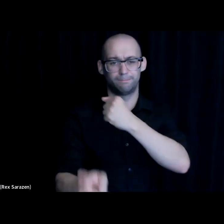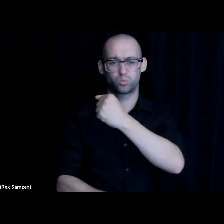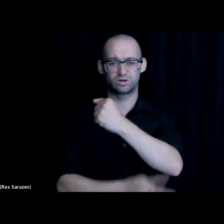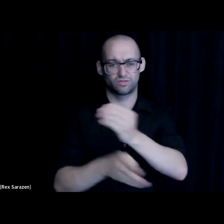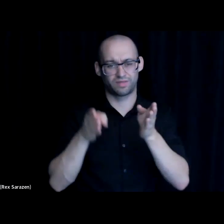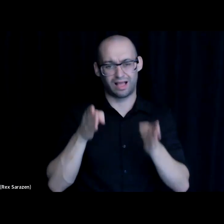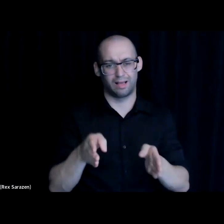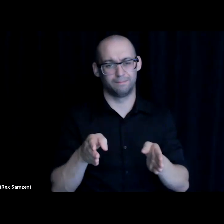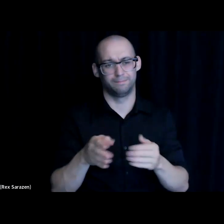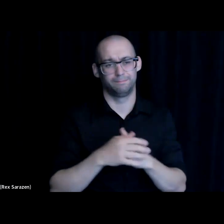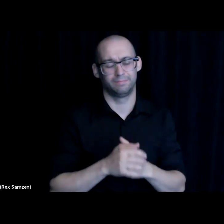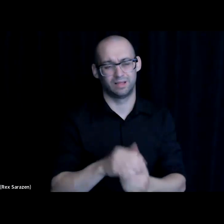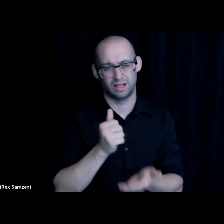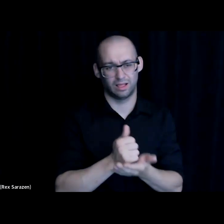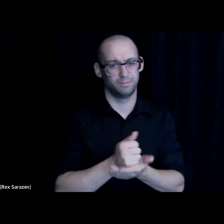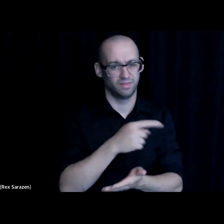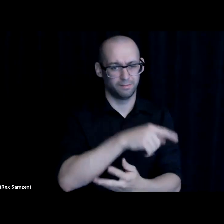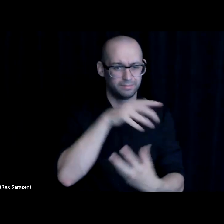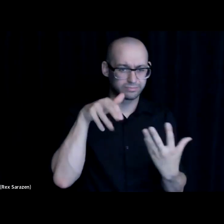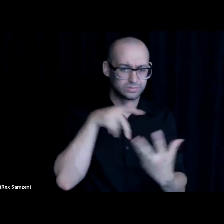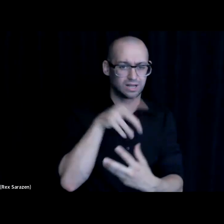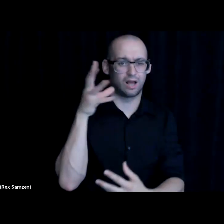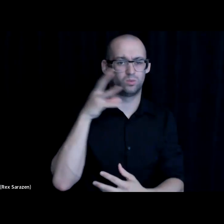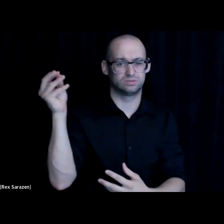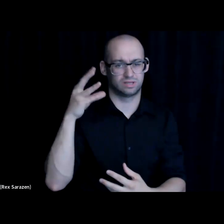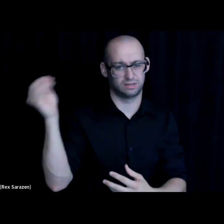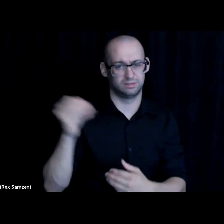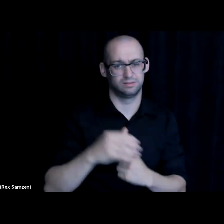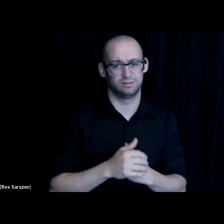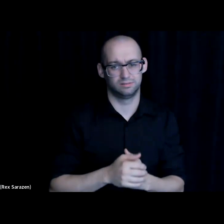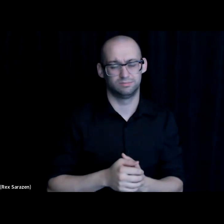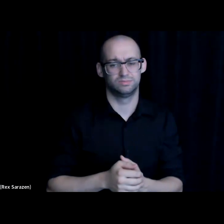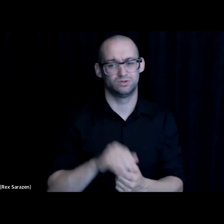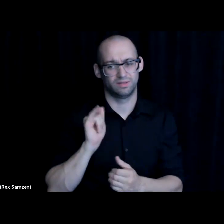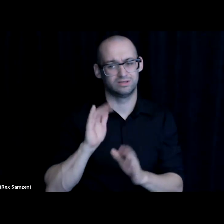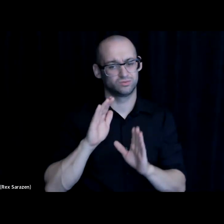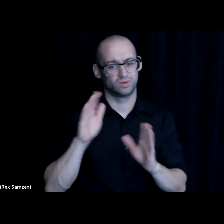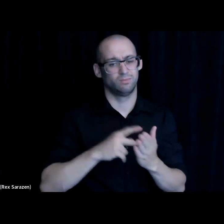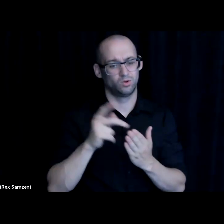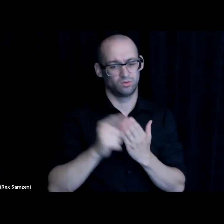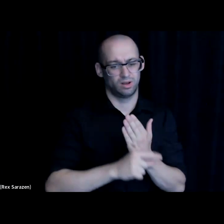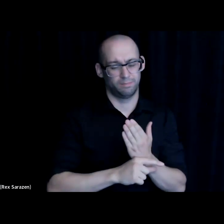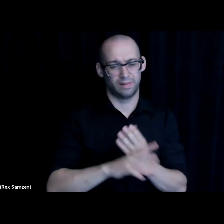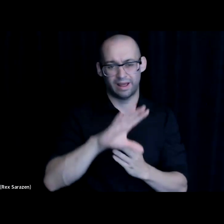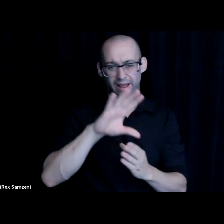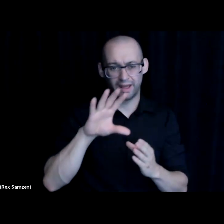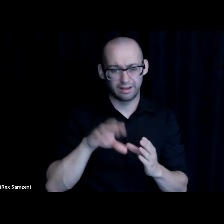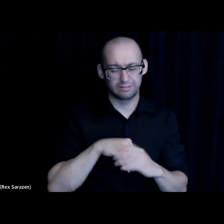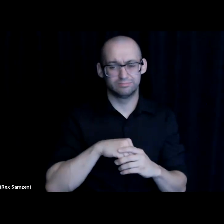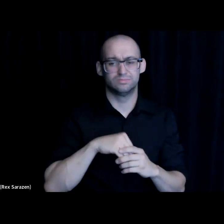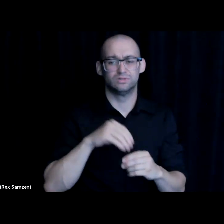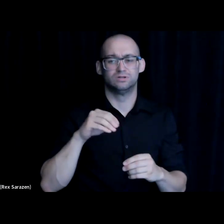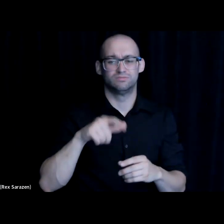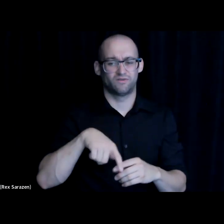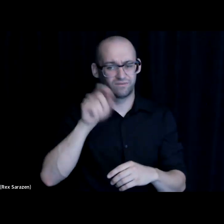to outside, and blend in. So those are really good programs. We also discovered that a lot of